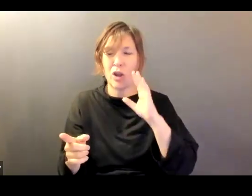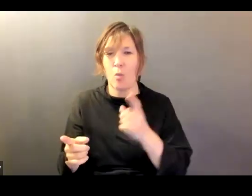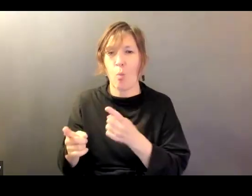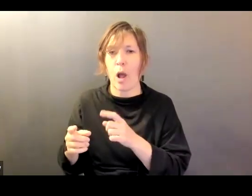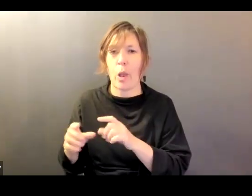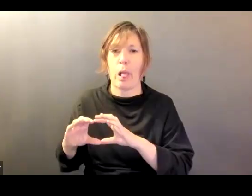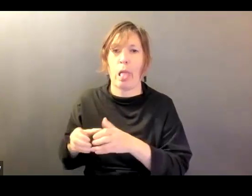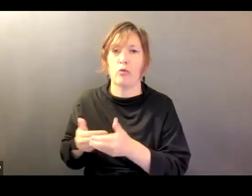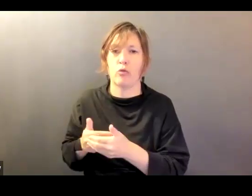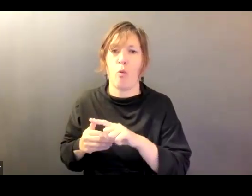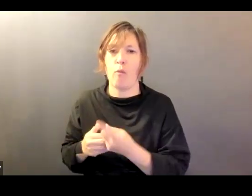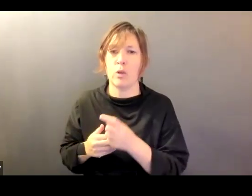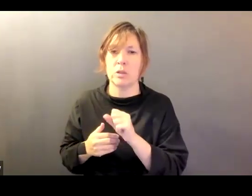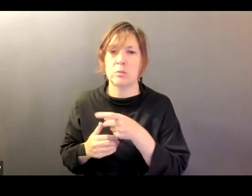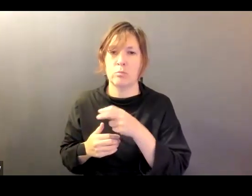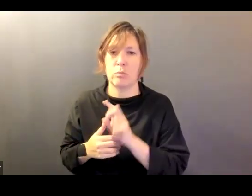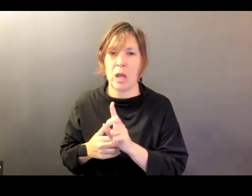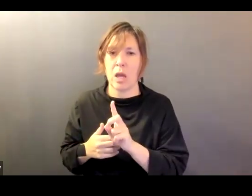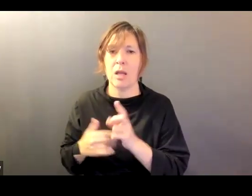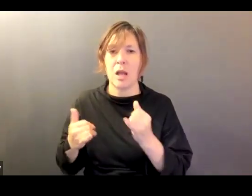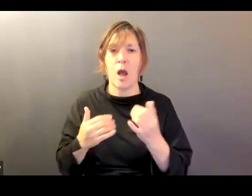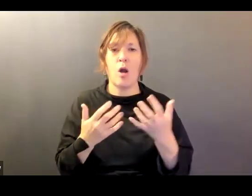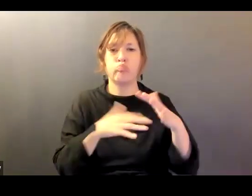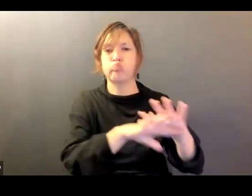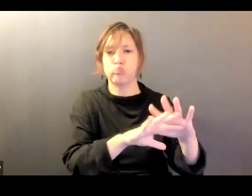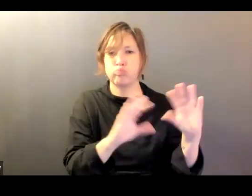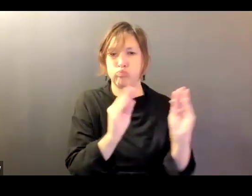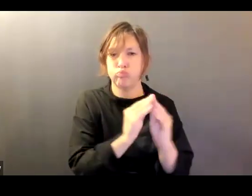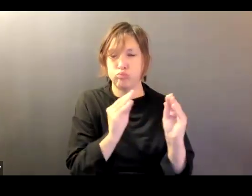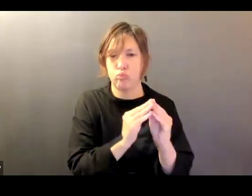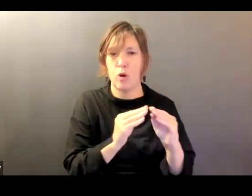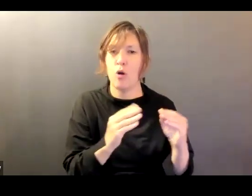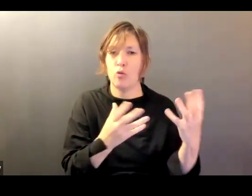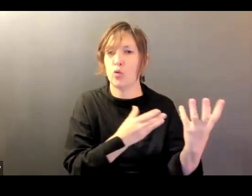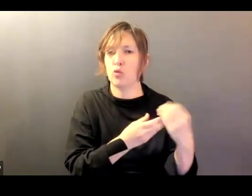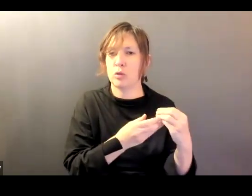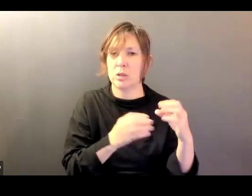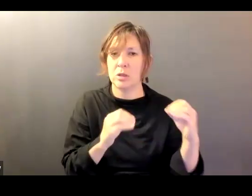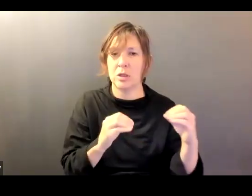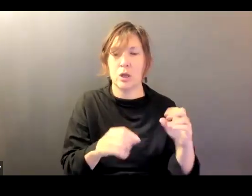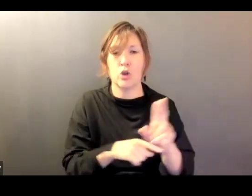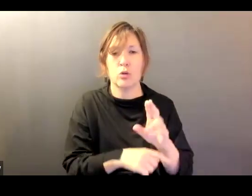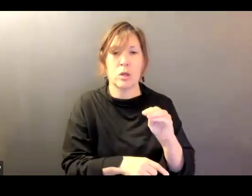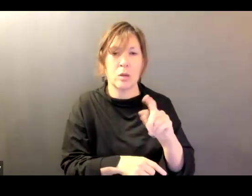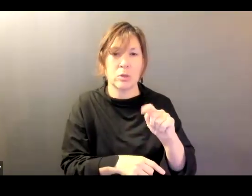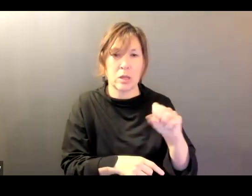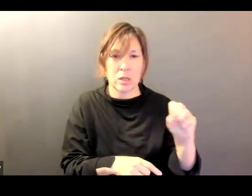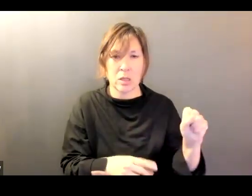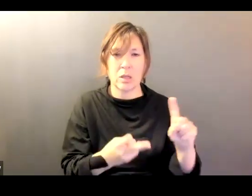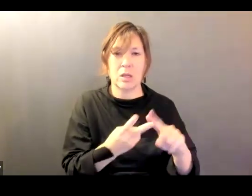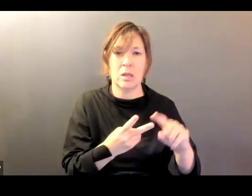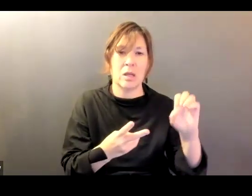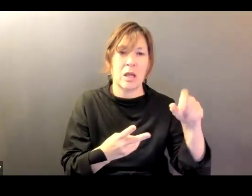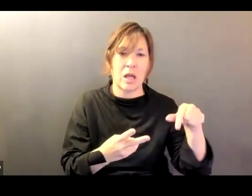to inclusive teaching as the norm. And then obviously with MTSS and equitable literacy as the spine of that. And we've seen some